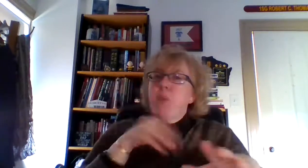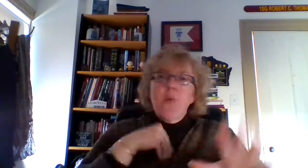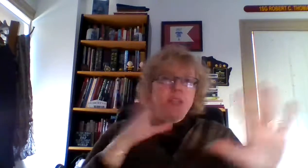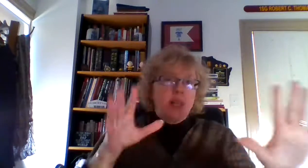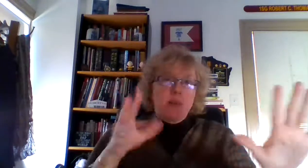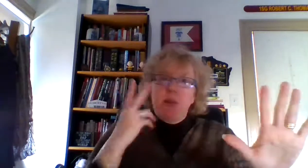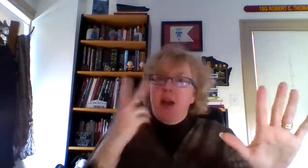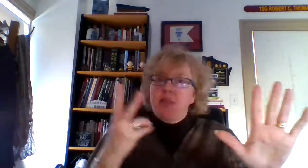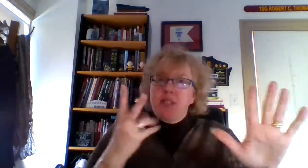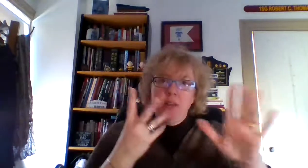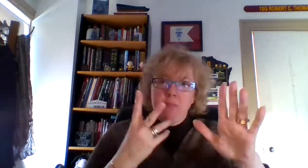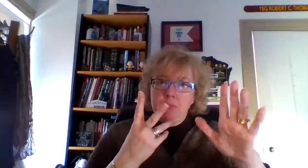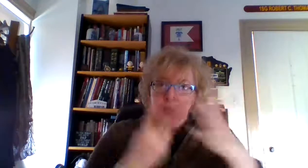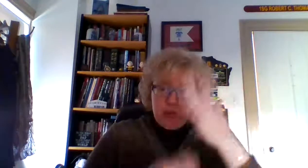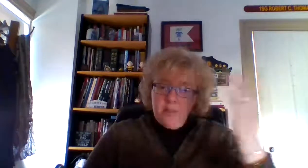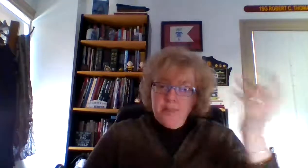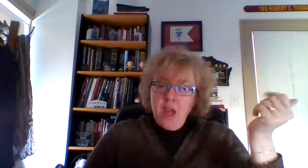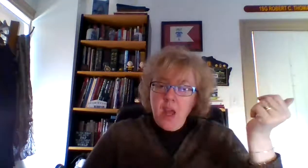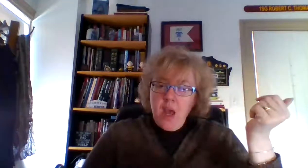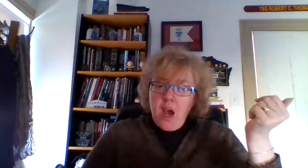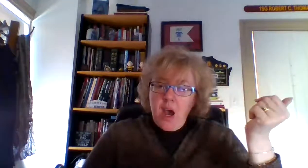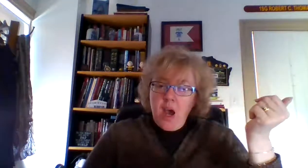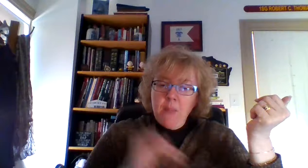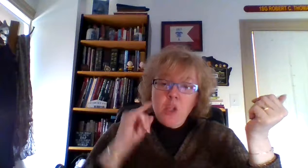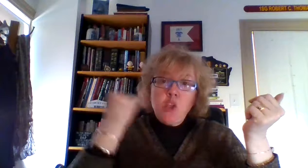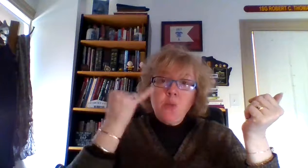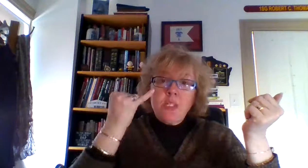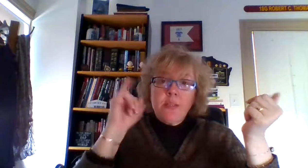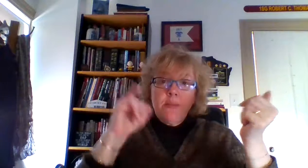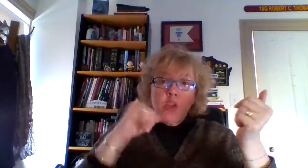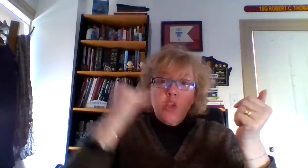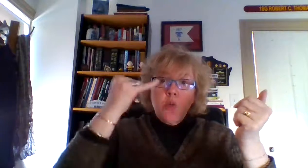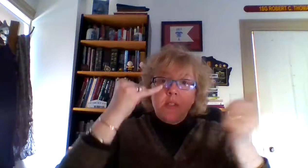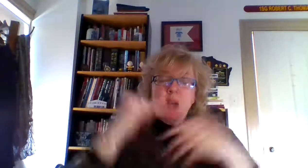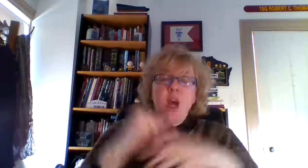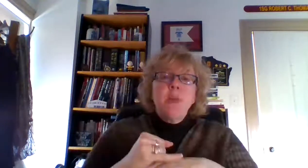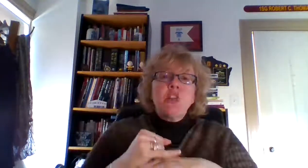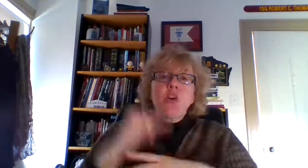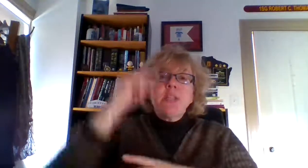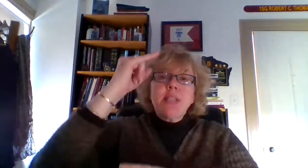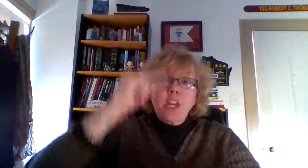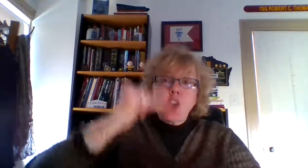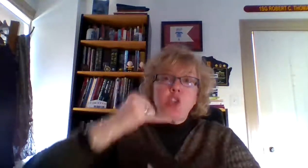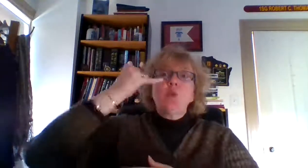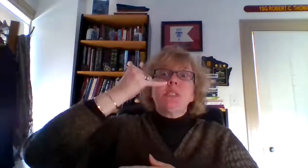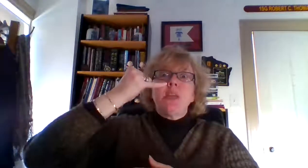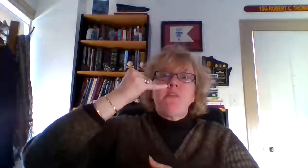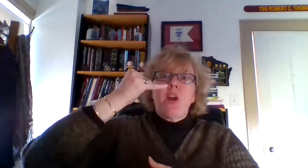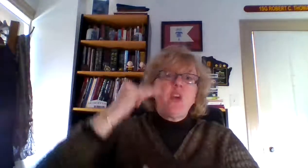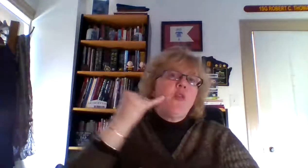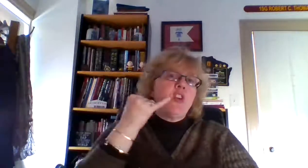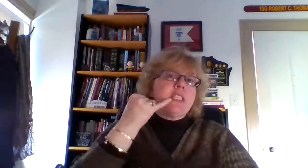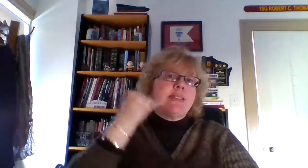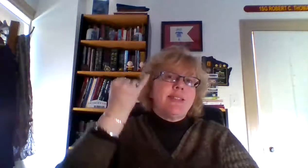Both acceptable. I've seen both. Juice. Be sure it's like juice in front of you versus